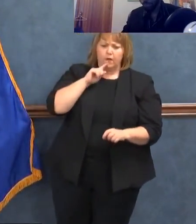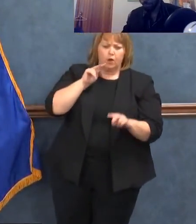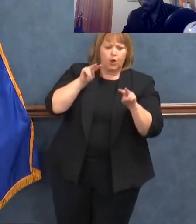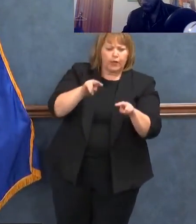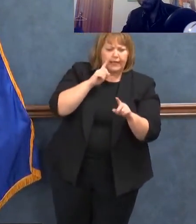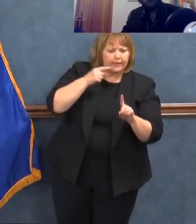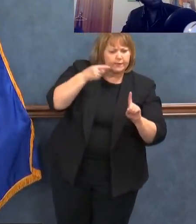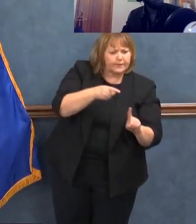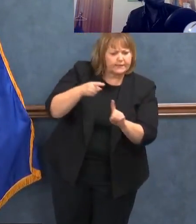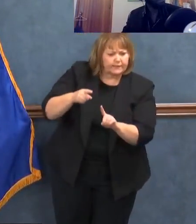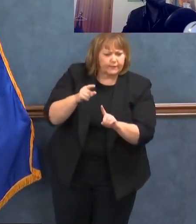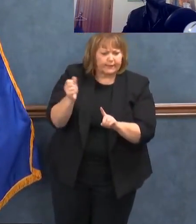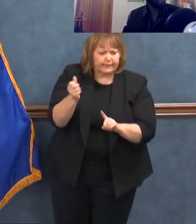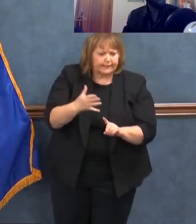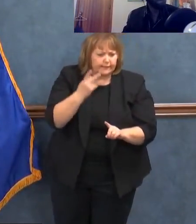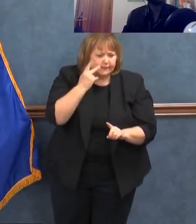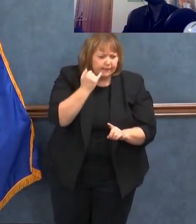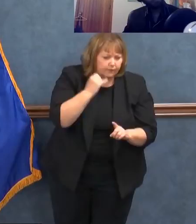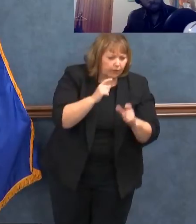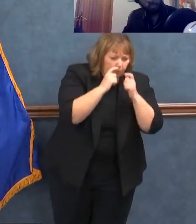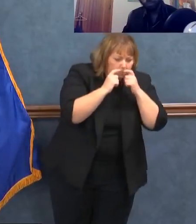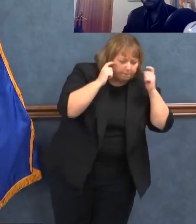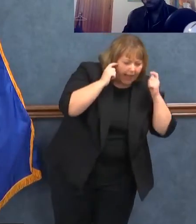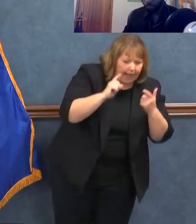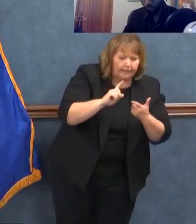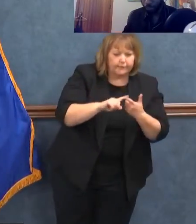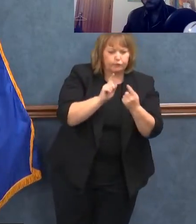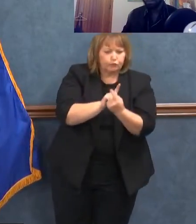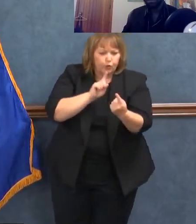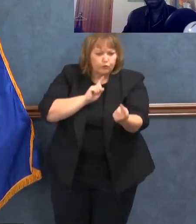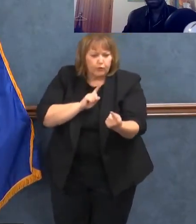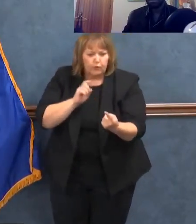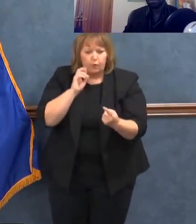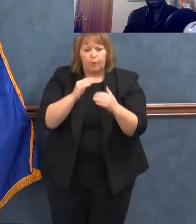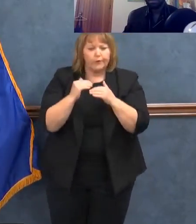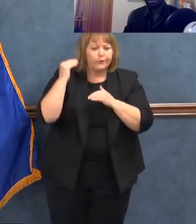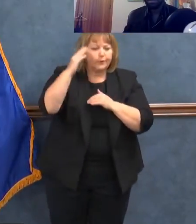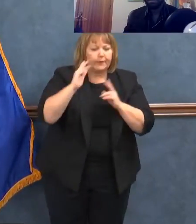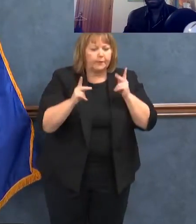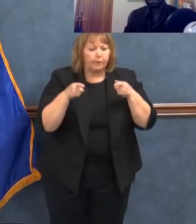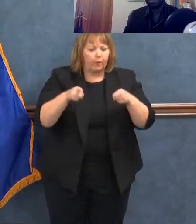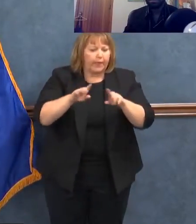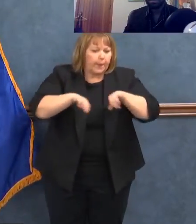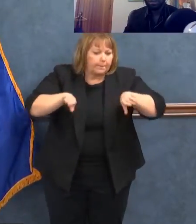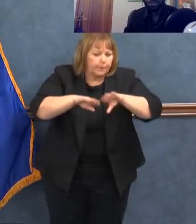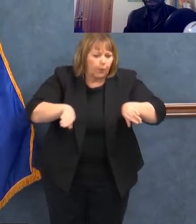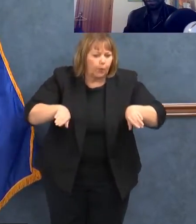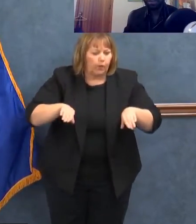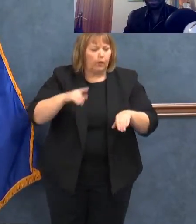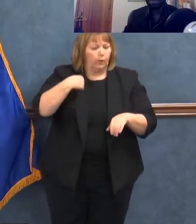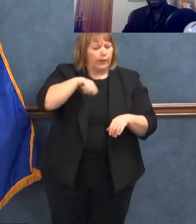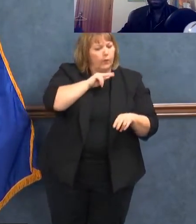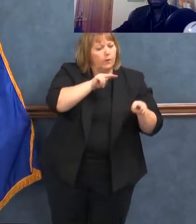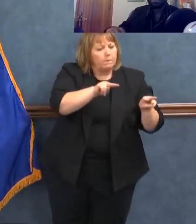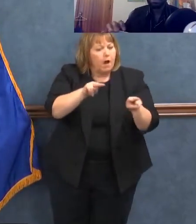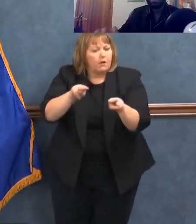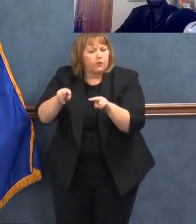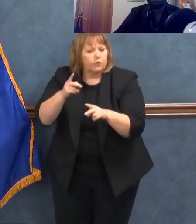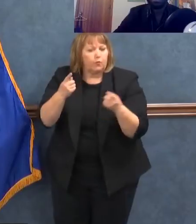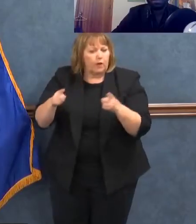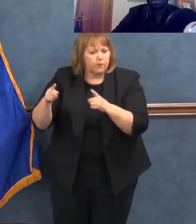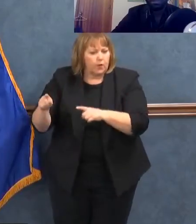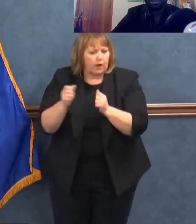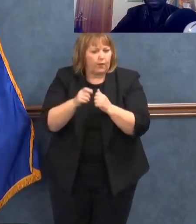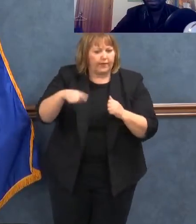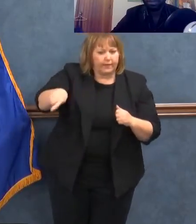whether they're not wearing masks, whether they're not social distancing, if there's too many people at the pool, that sort of thing. And we will continue to do that,